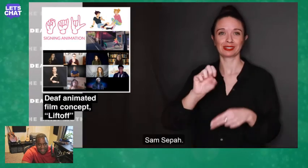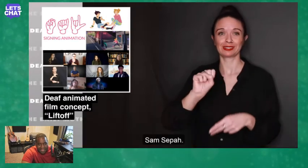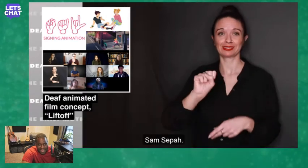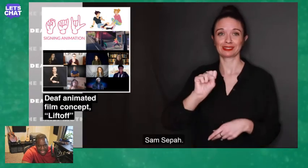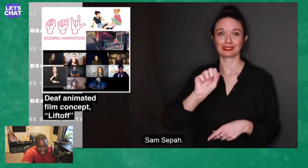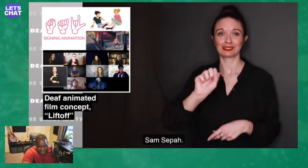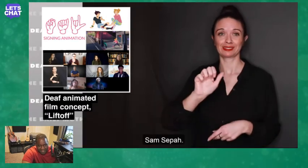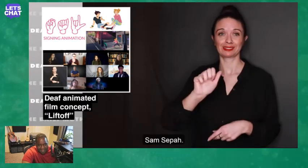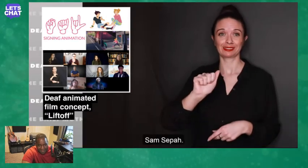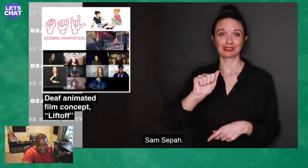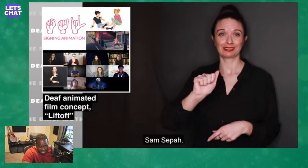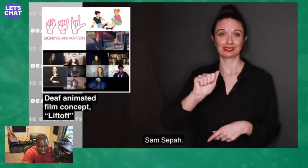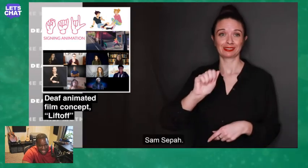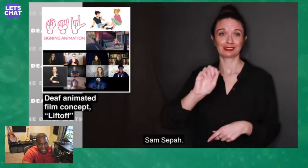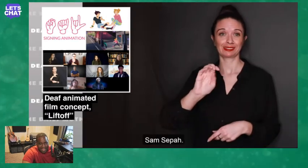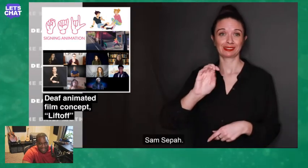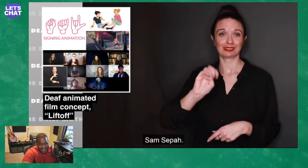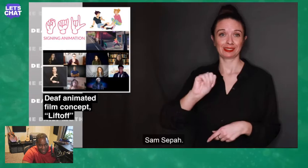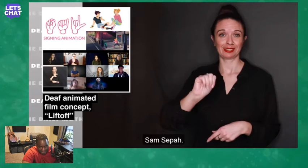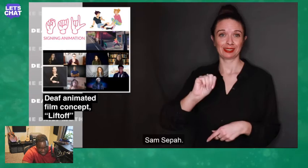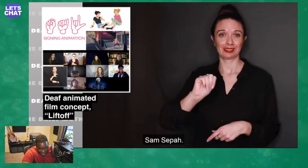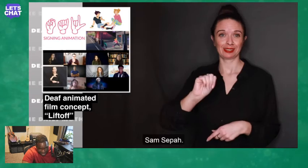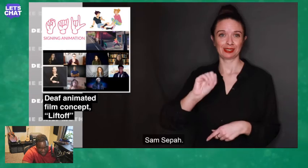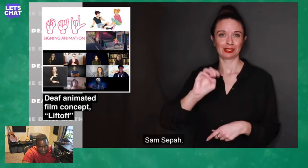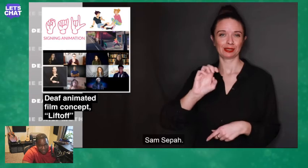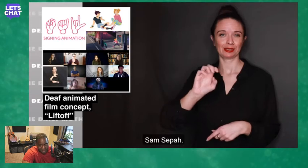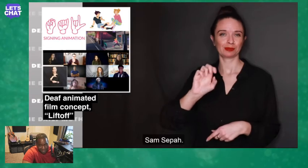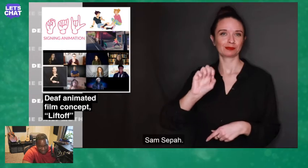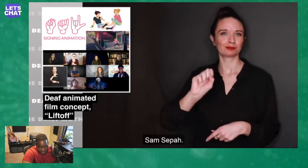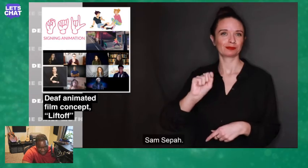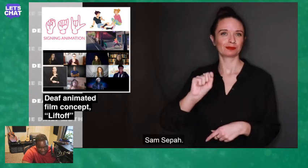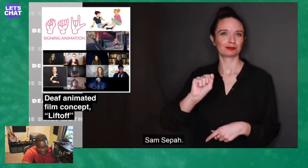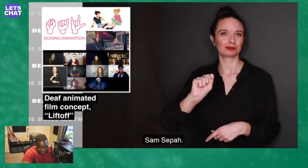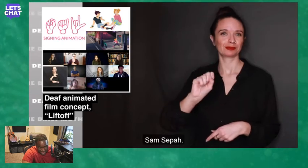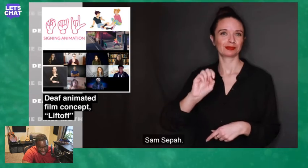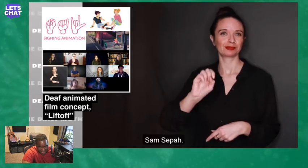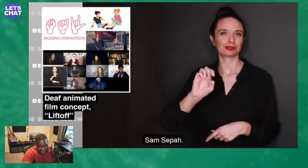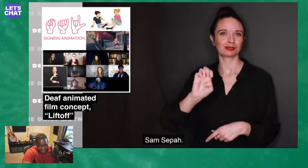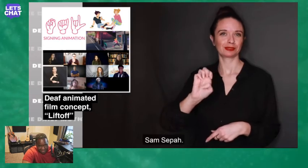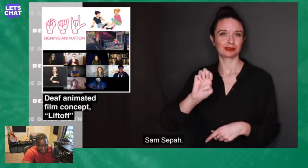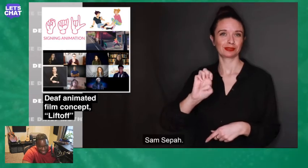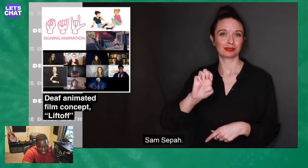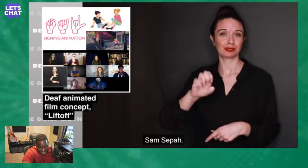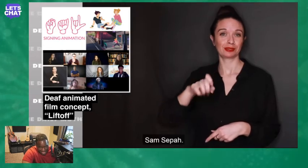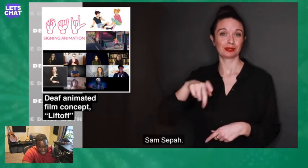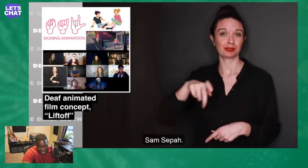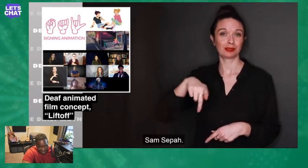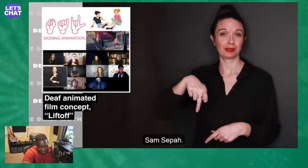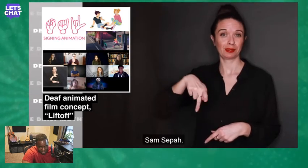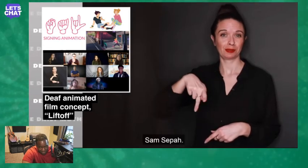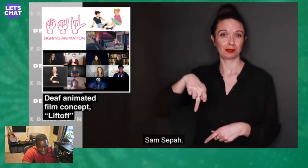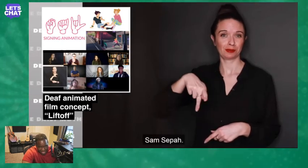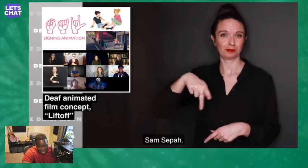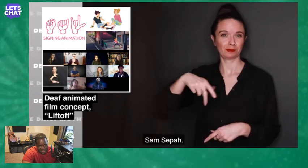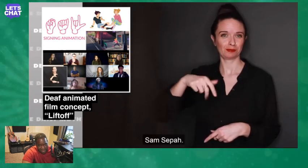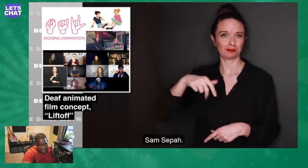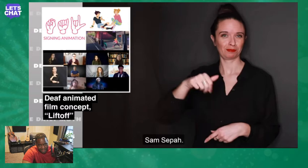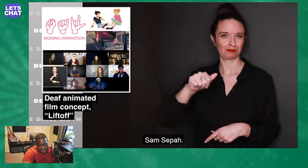named S A M S A